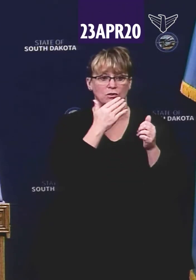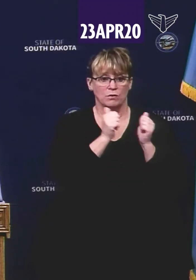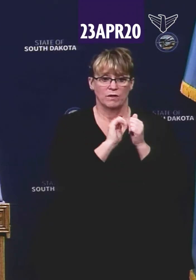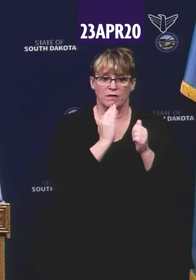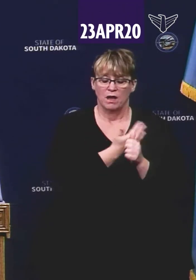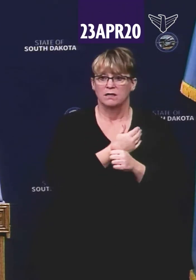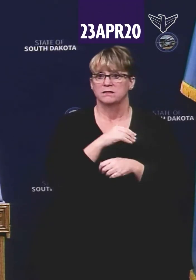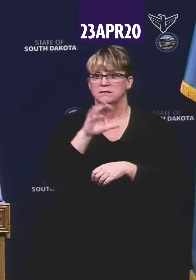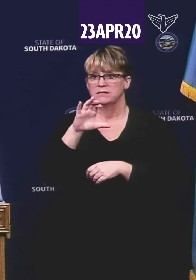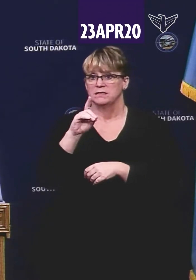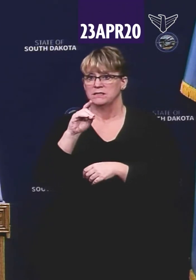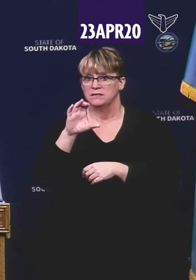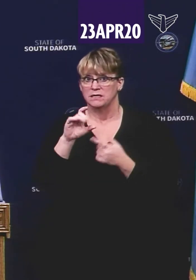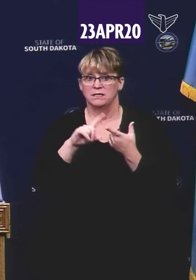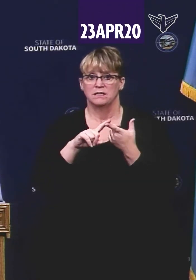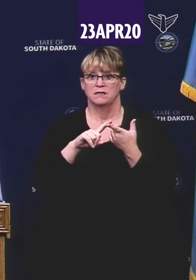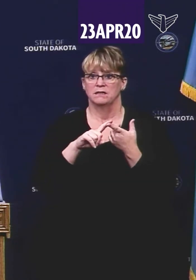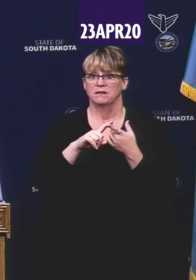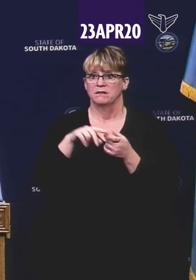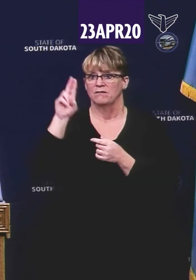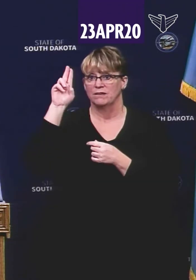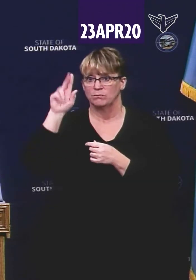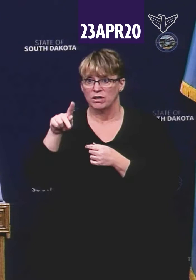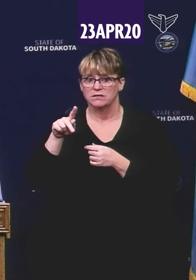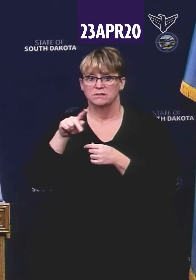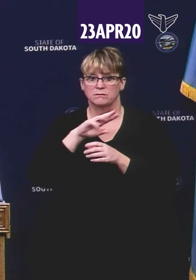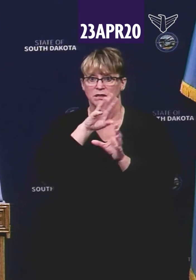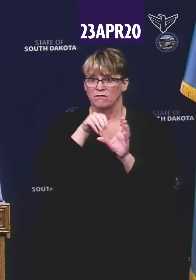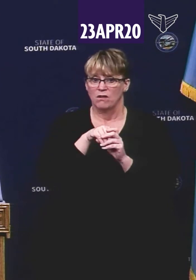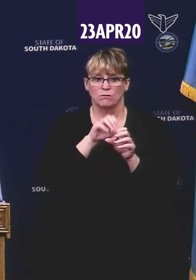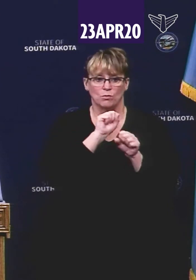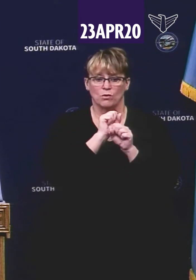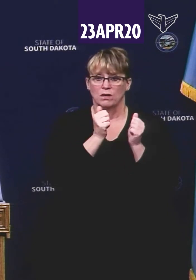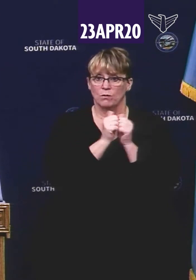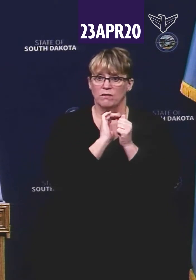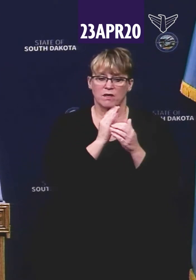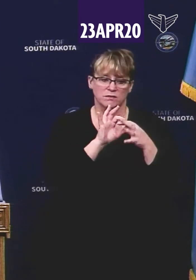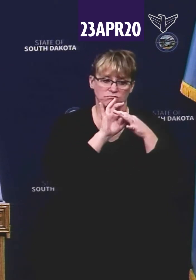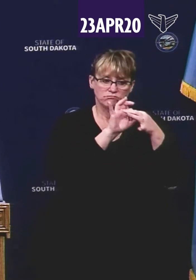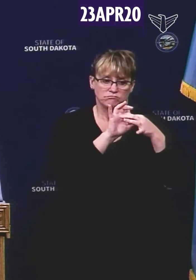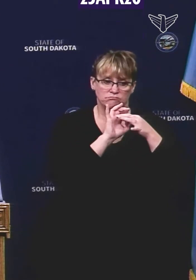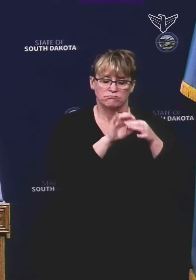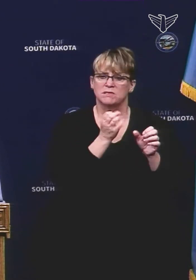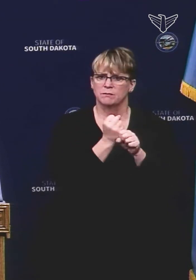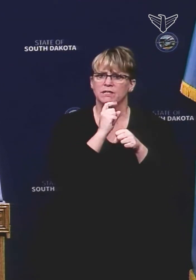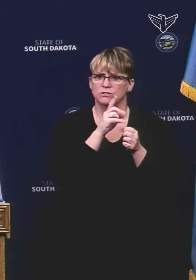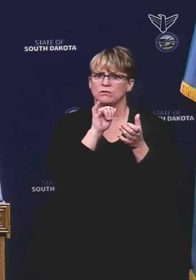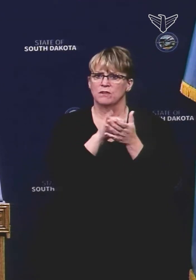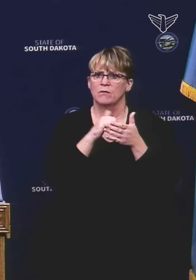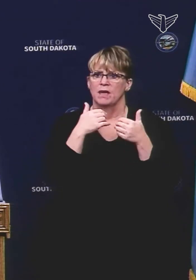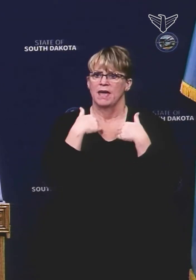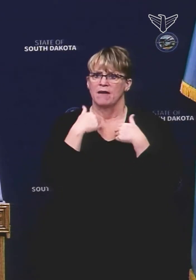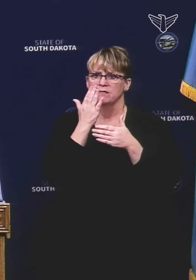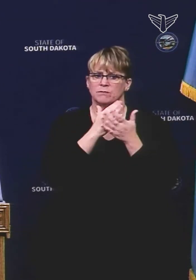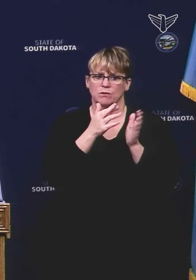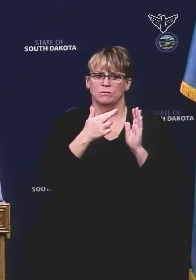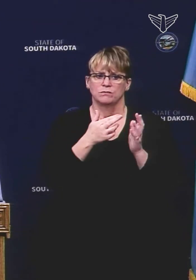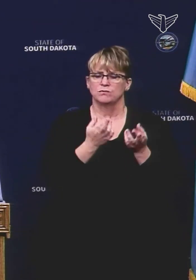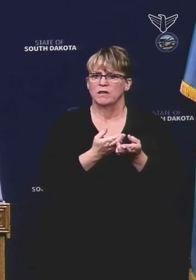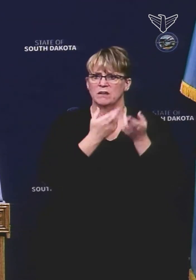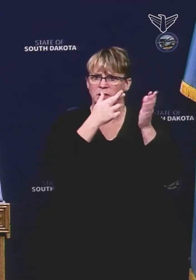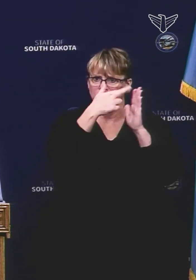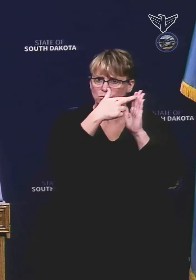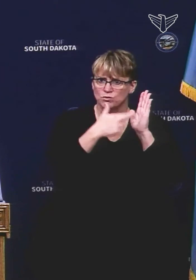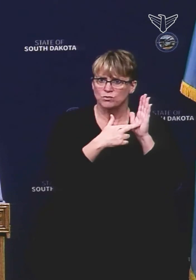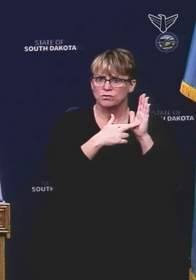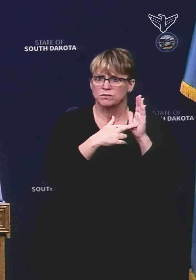with the Department of Ag, and even the Vice President's been involved to make sure that we're able to put in some of those recommendations